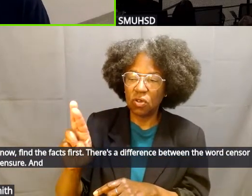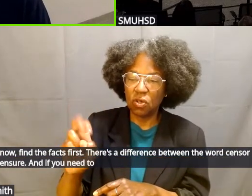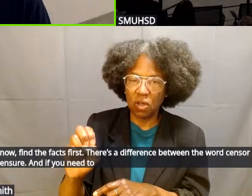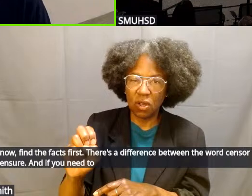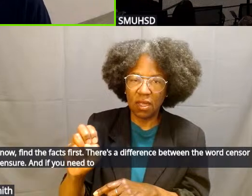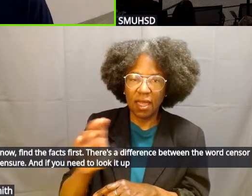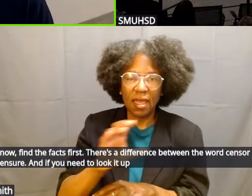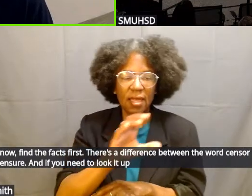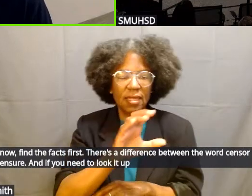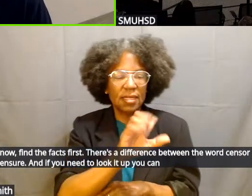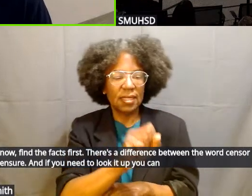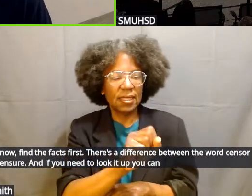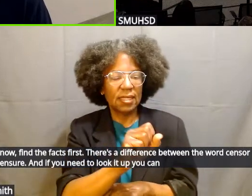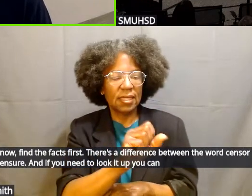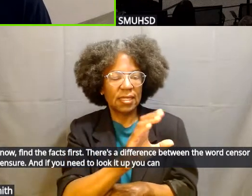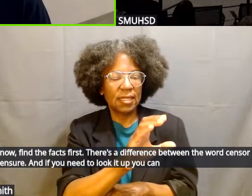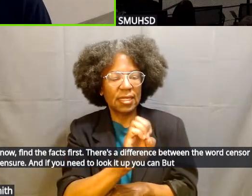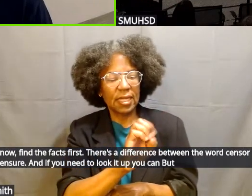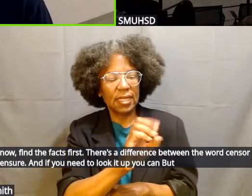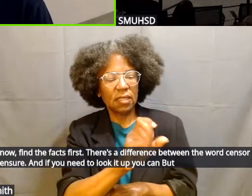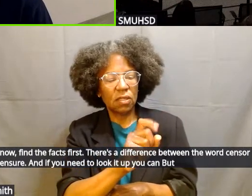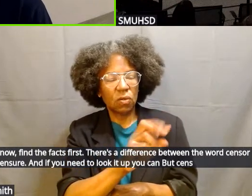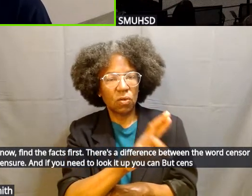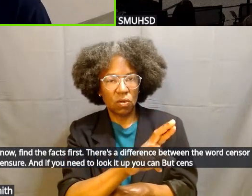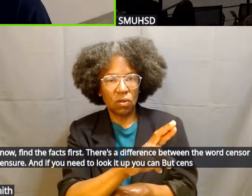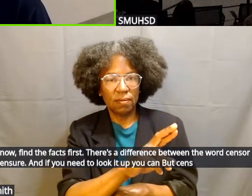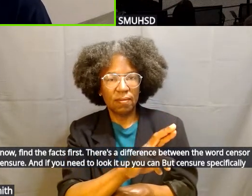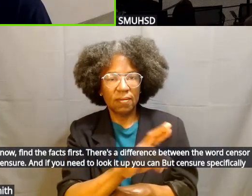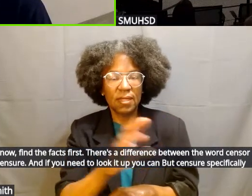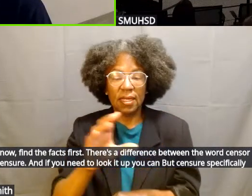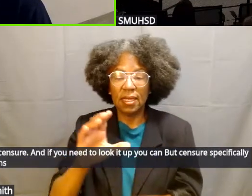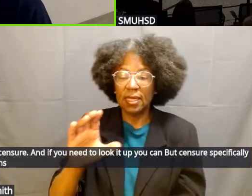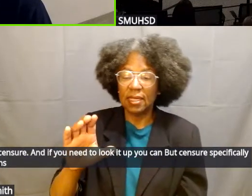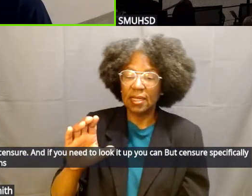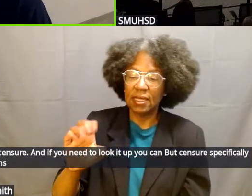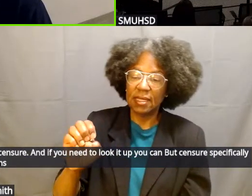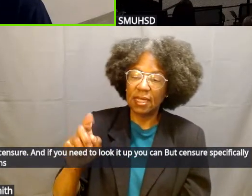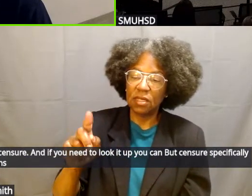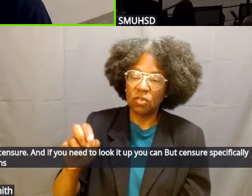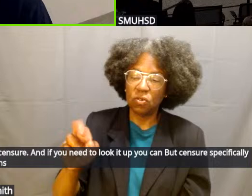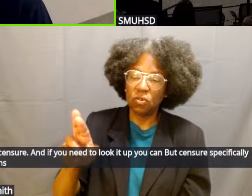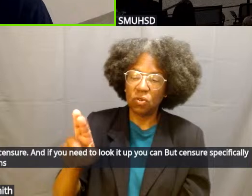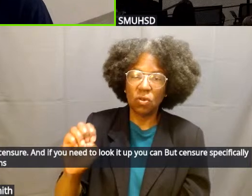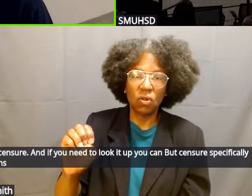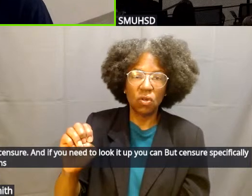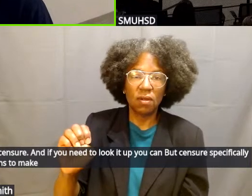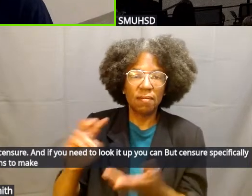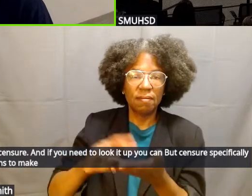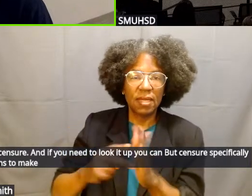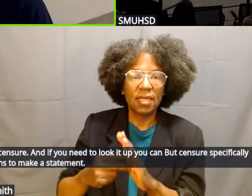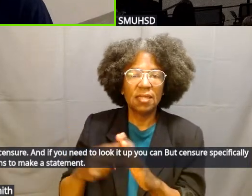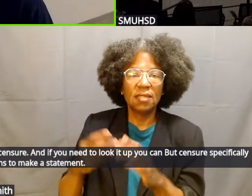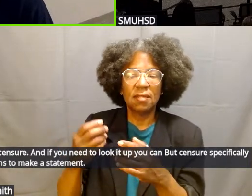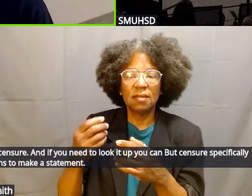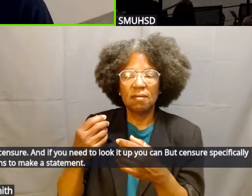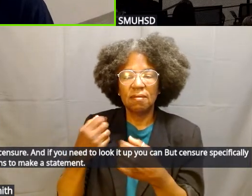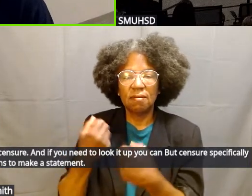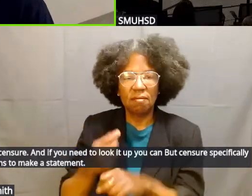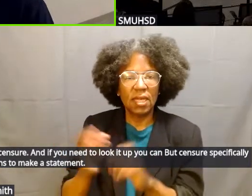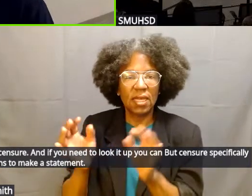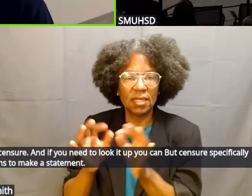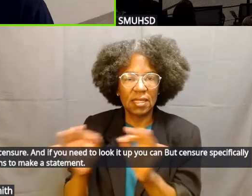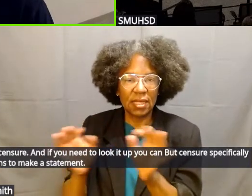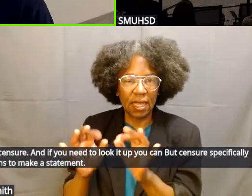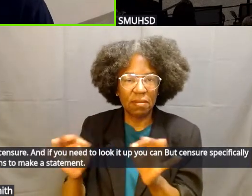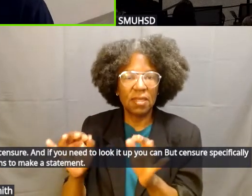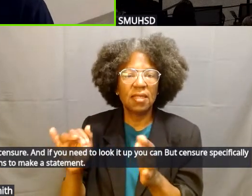can. But censure specifically means to make a statement that